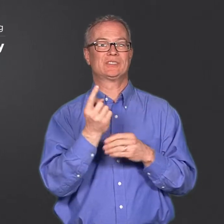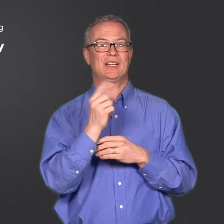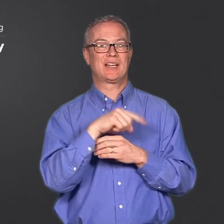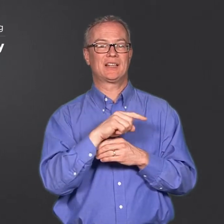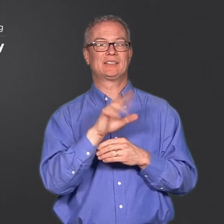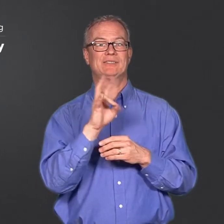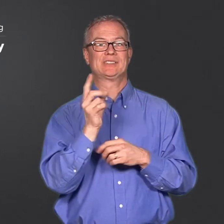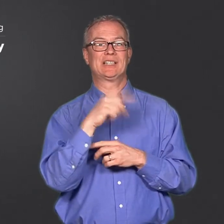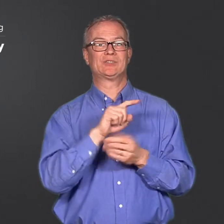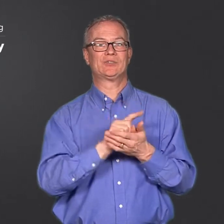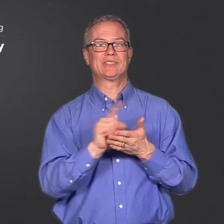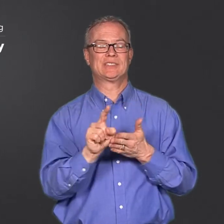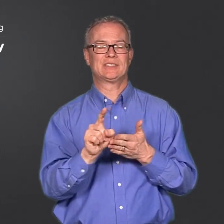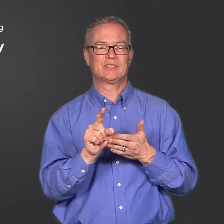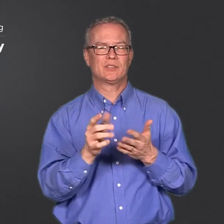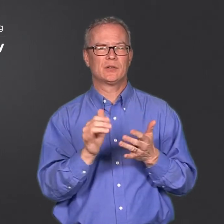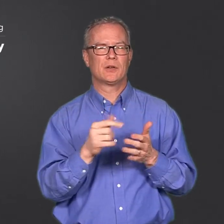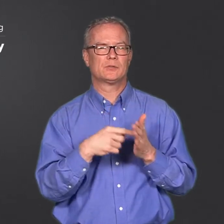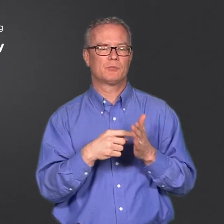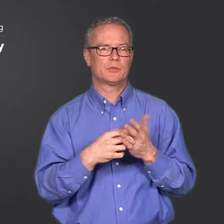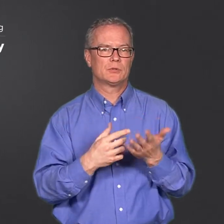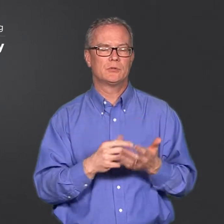communication 24/7.